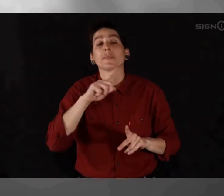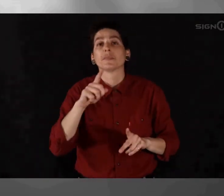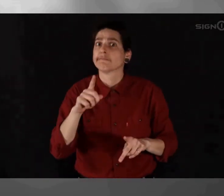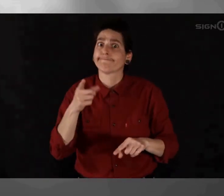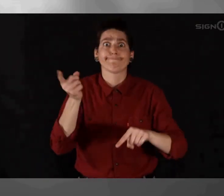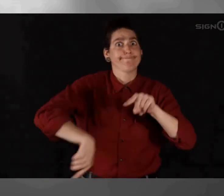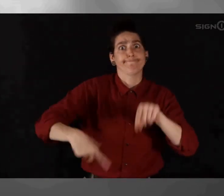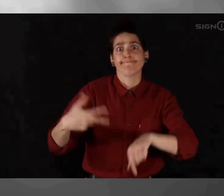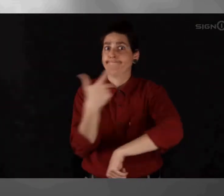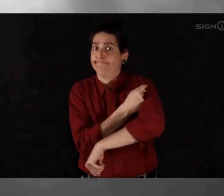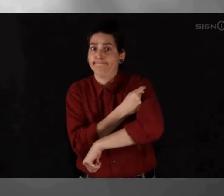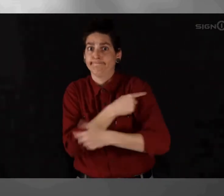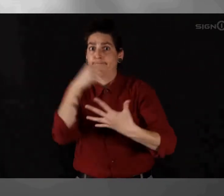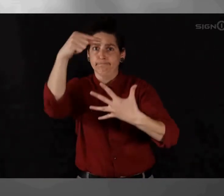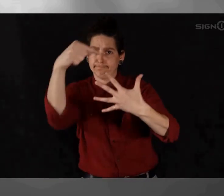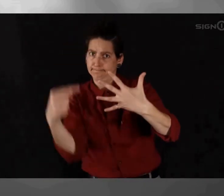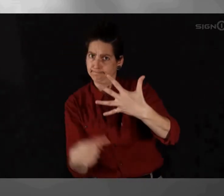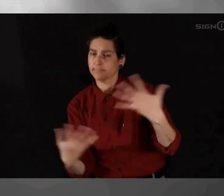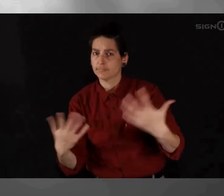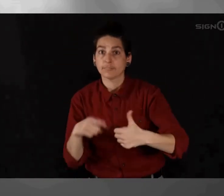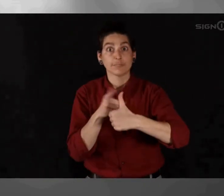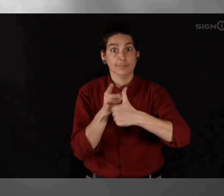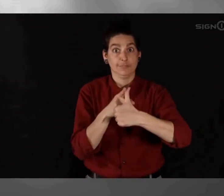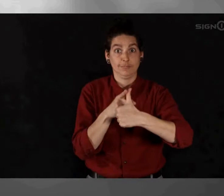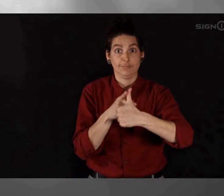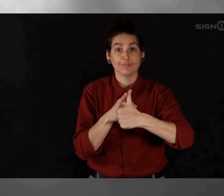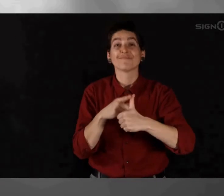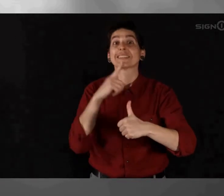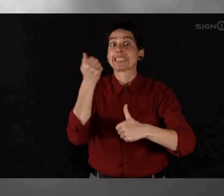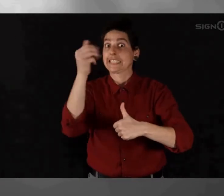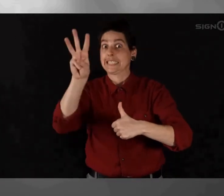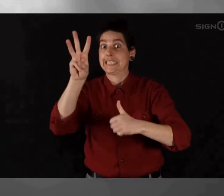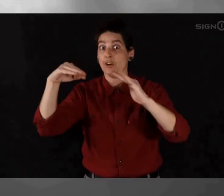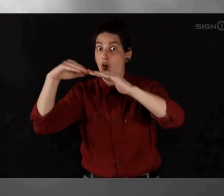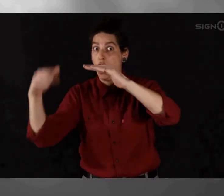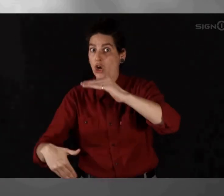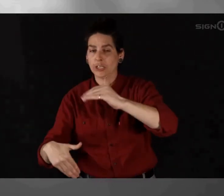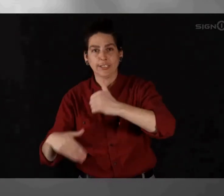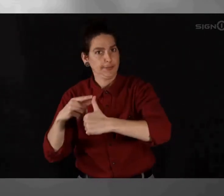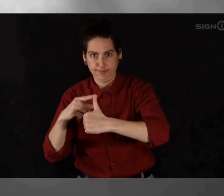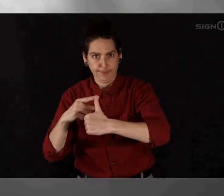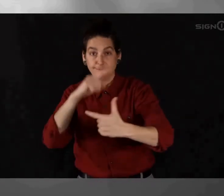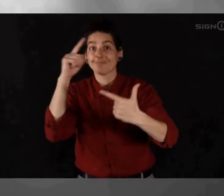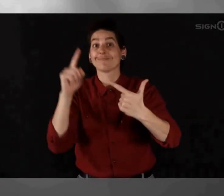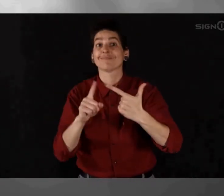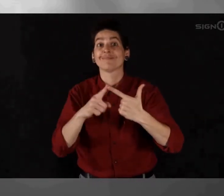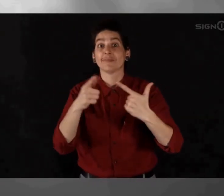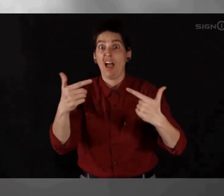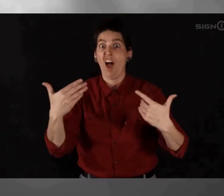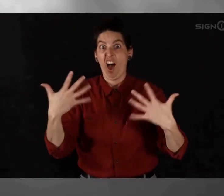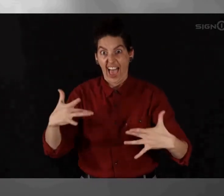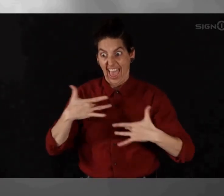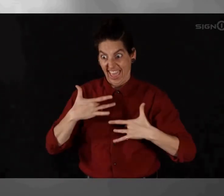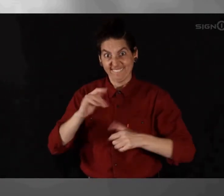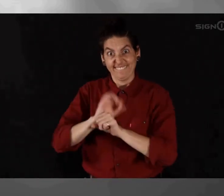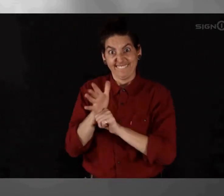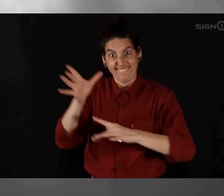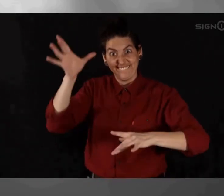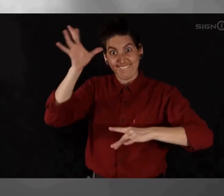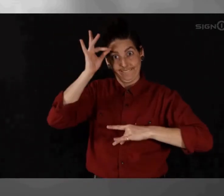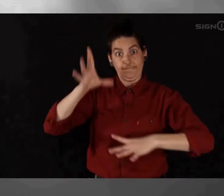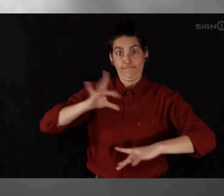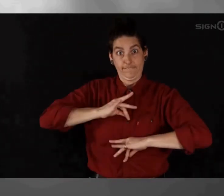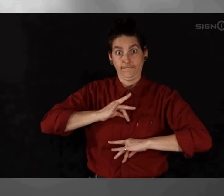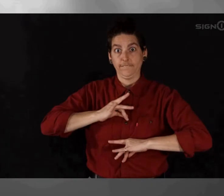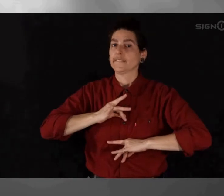should not get the vaccine. This includes anyone younger than 16 years old, currently have symptoms or might